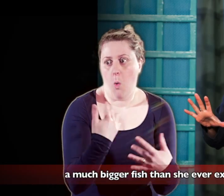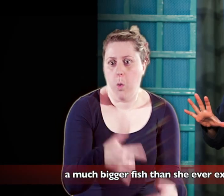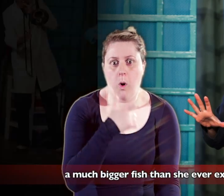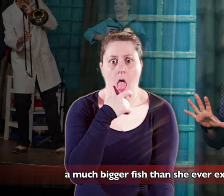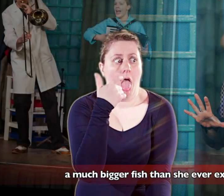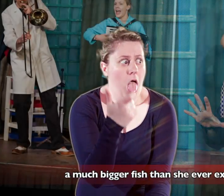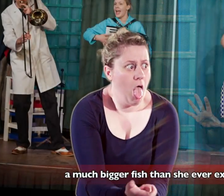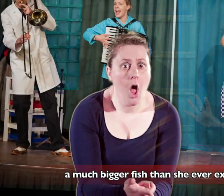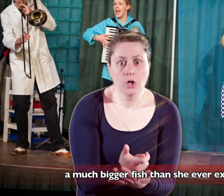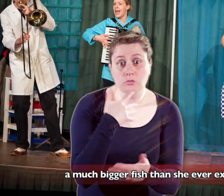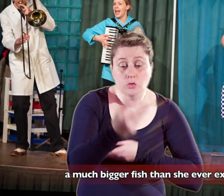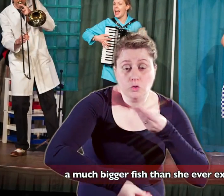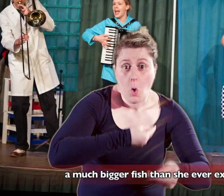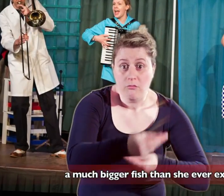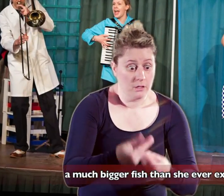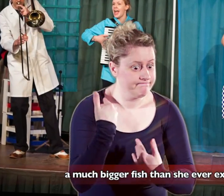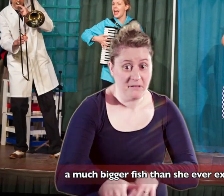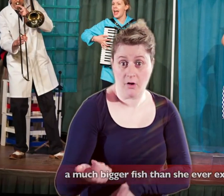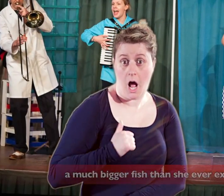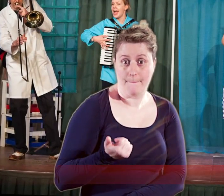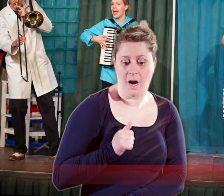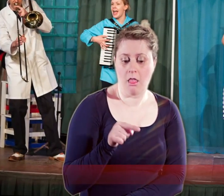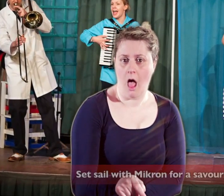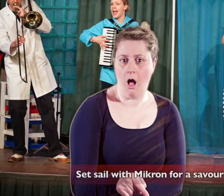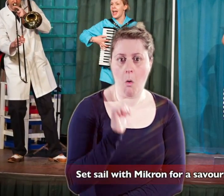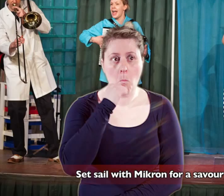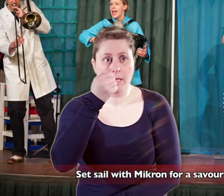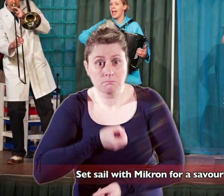hooks a much bigger fish than she ever expected?